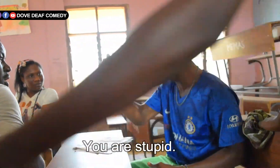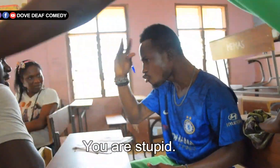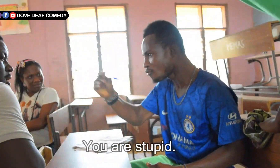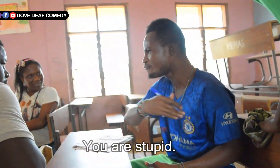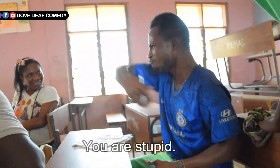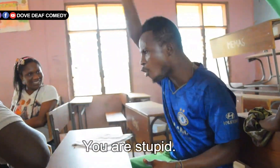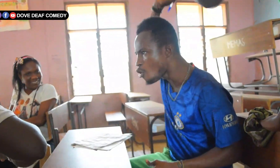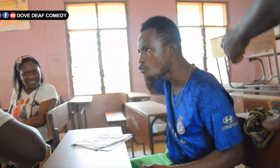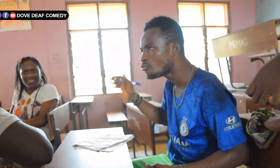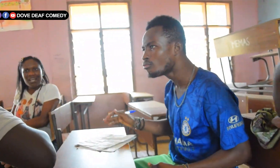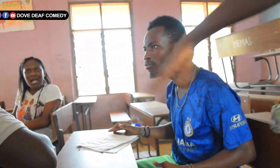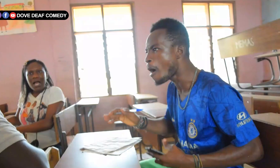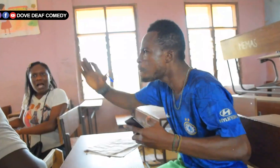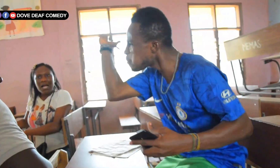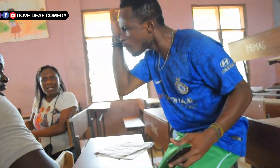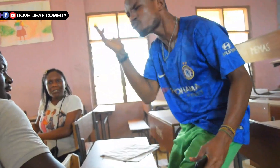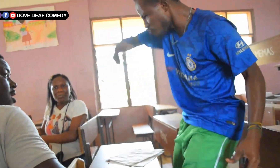You are stupid.